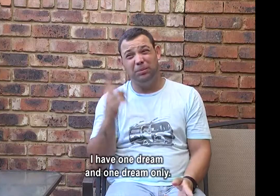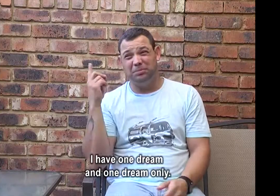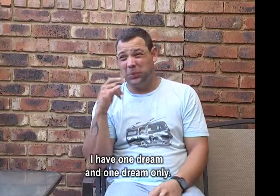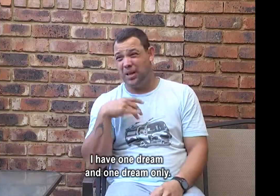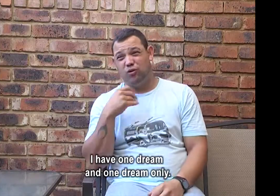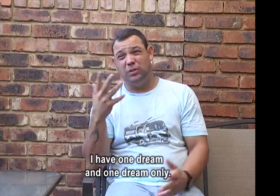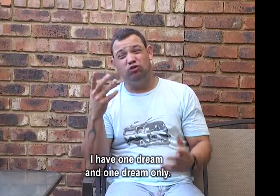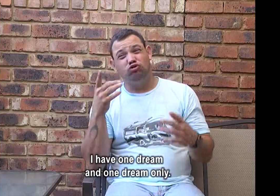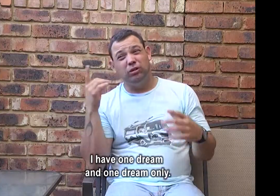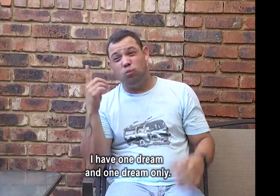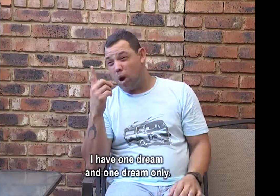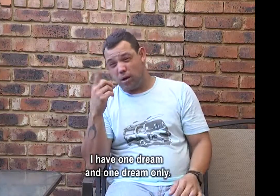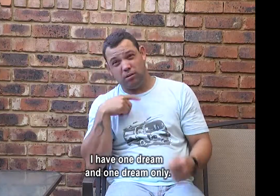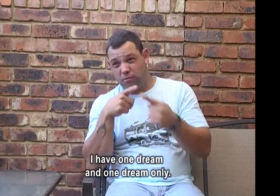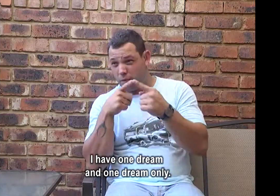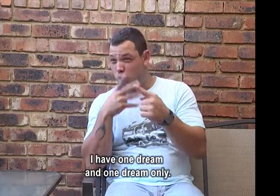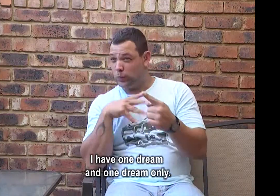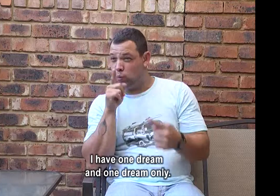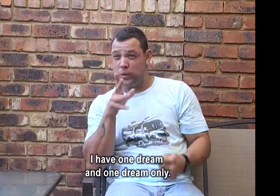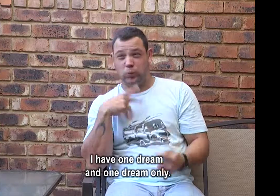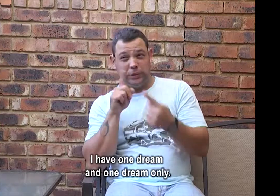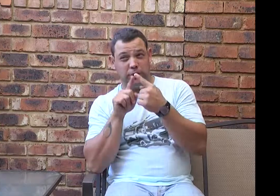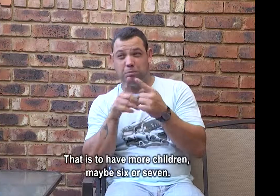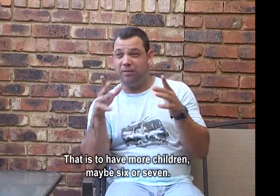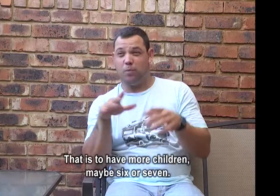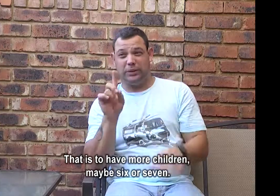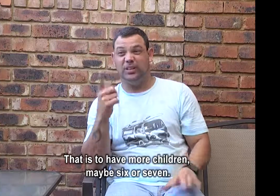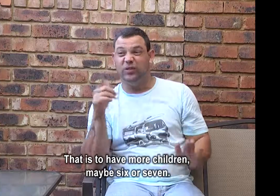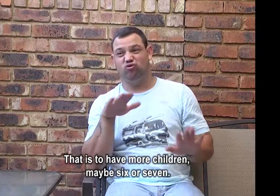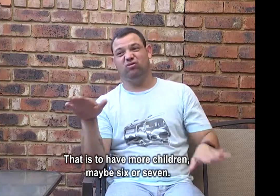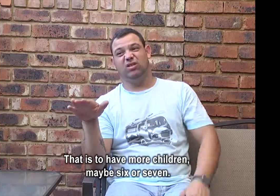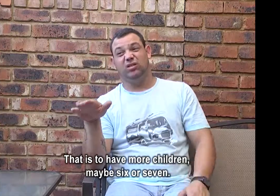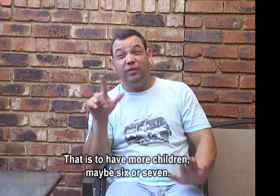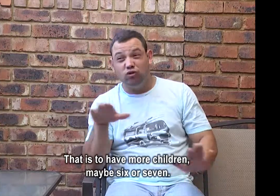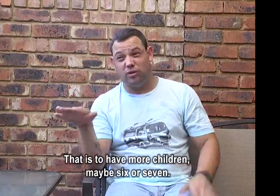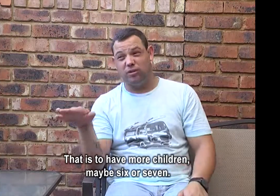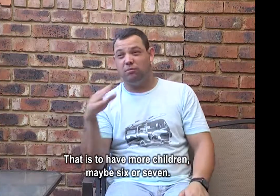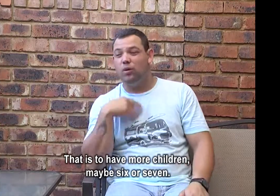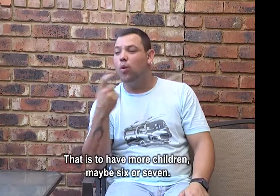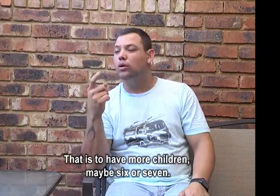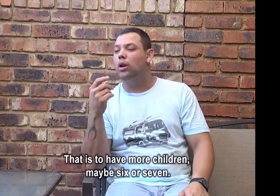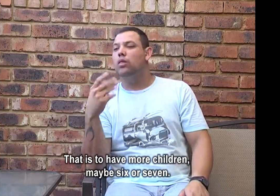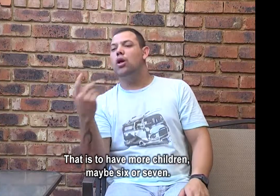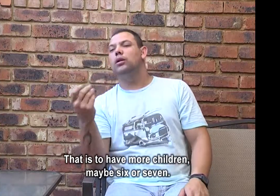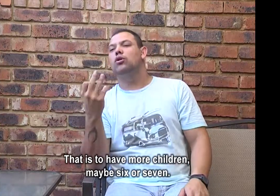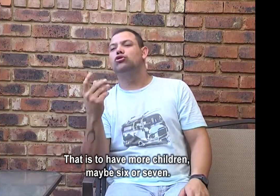I have one dream, and one dream only. That is to have more children, maybe